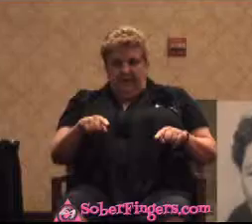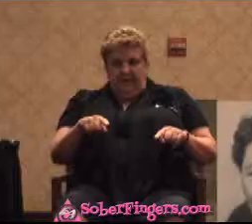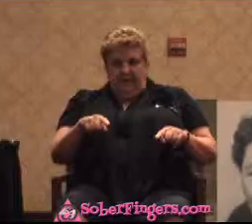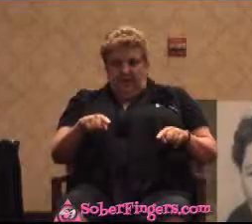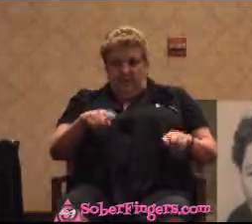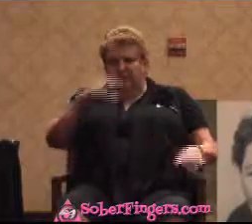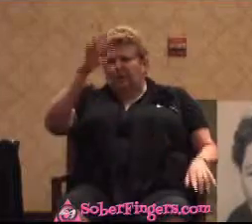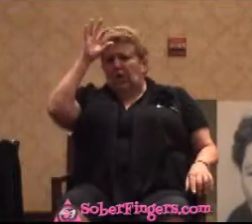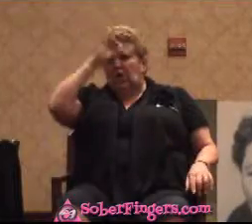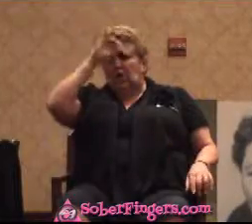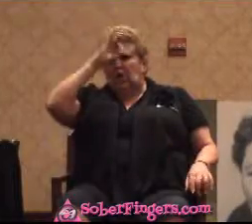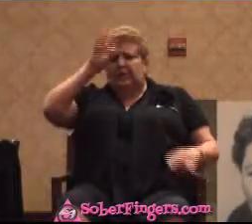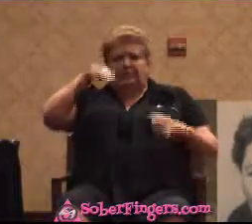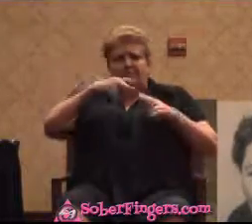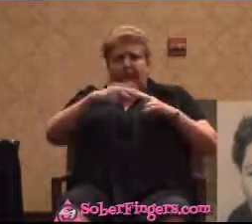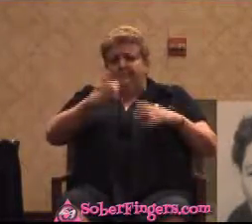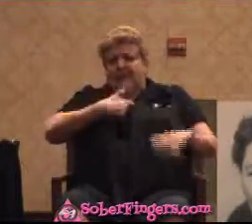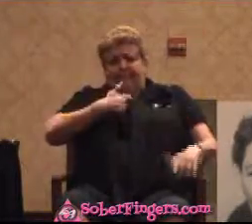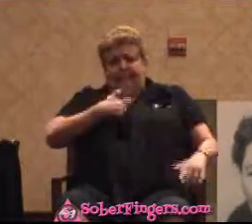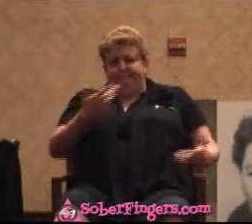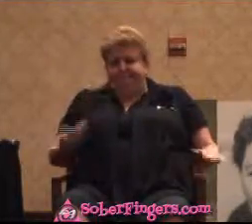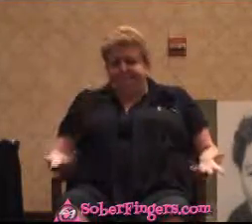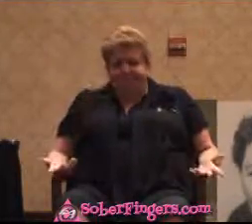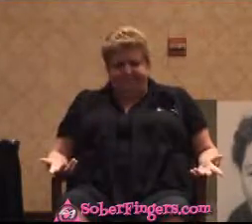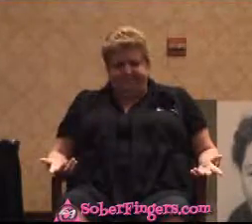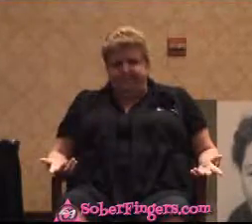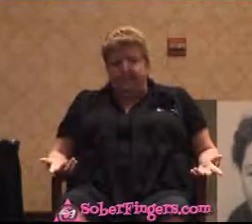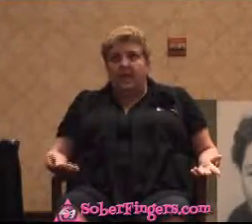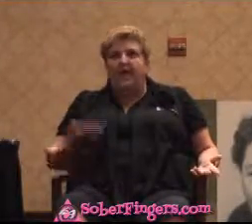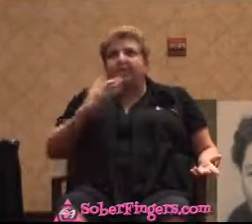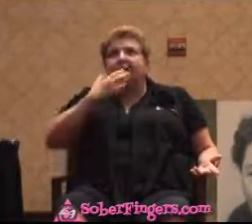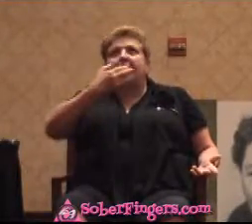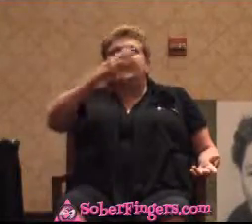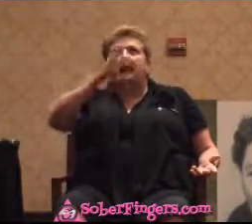clueless as to what I was. And thank God for the old timers